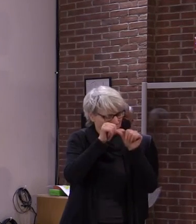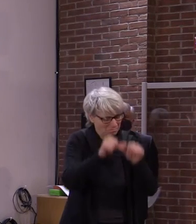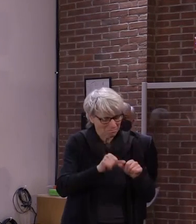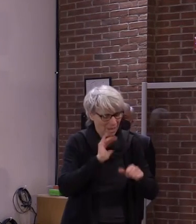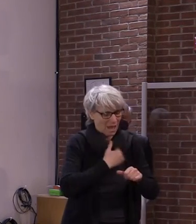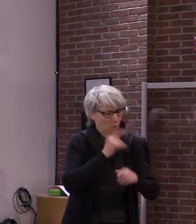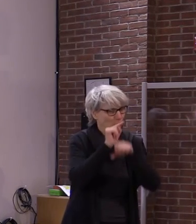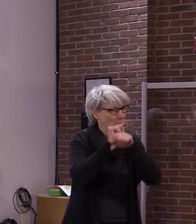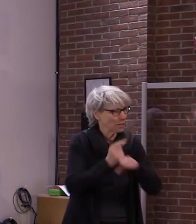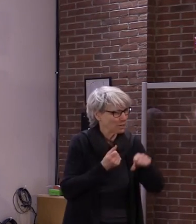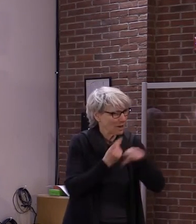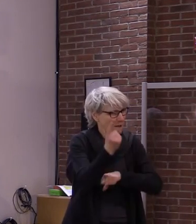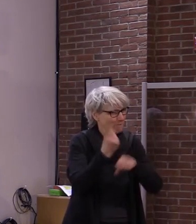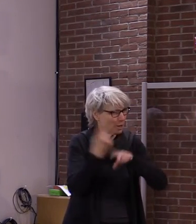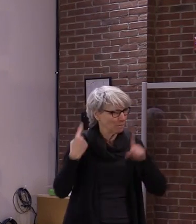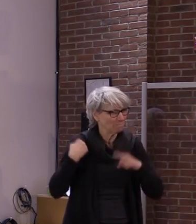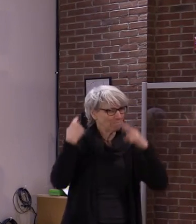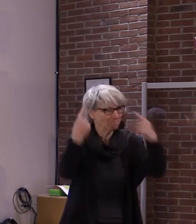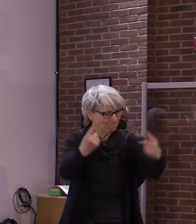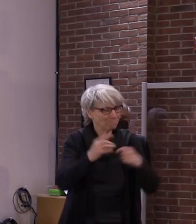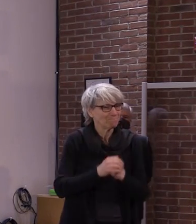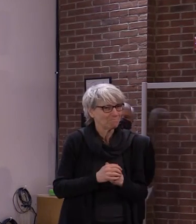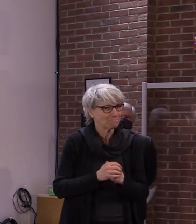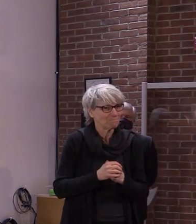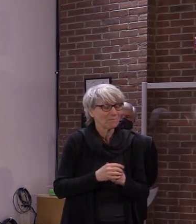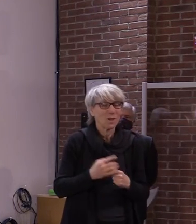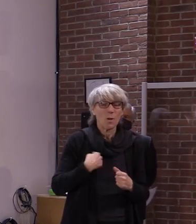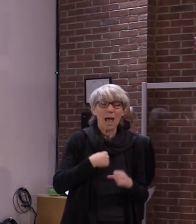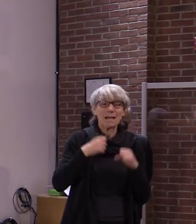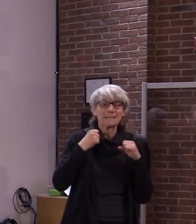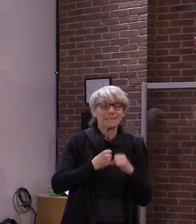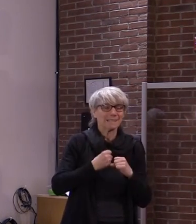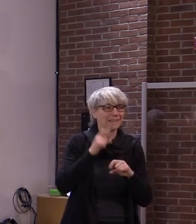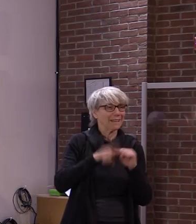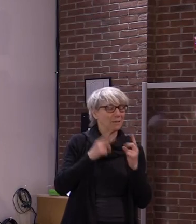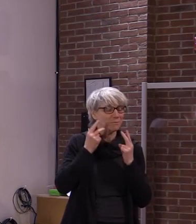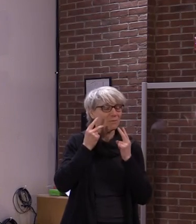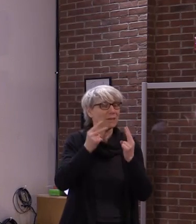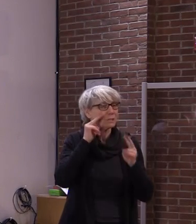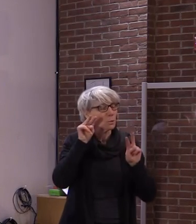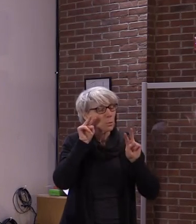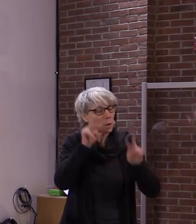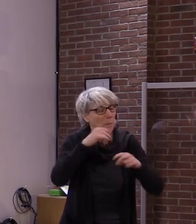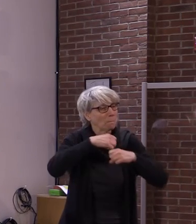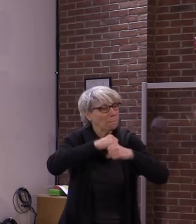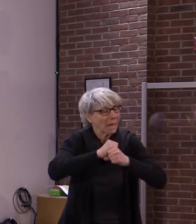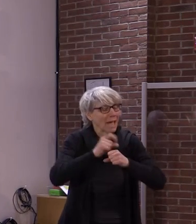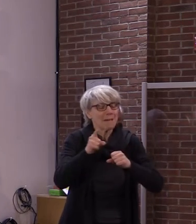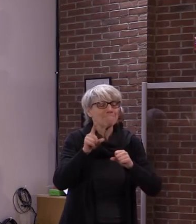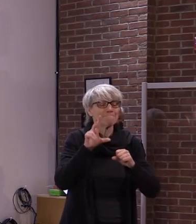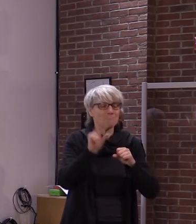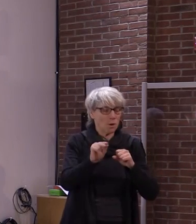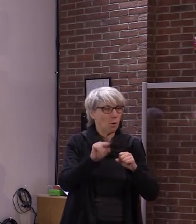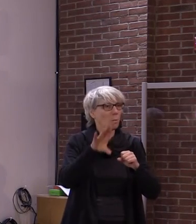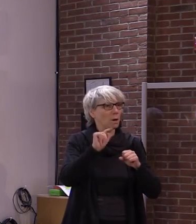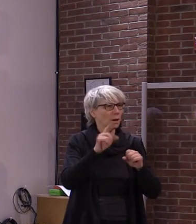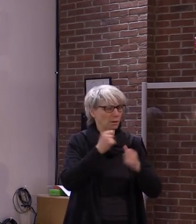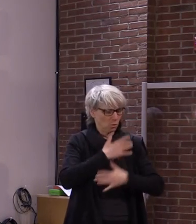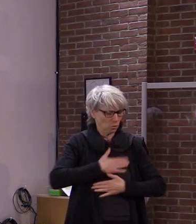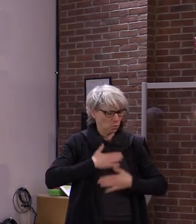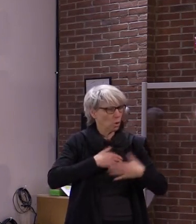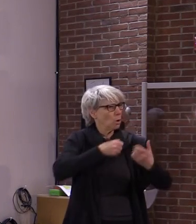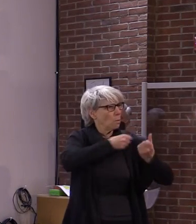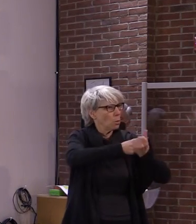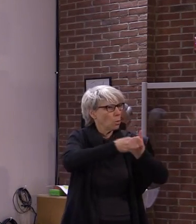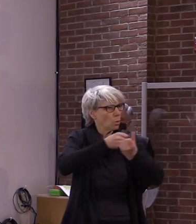tradition. But while a visit to the local Sugar House will have to wait until next year, folks can still enjoy and support